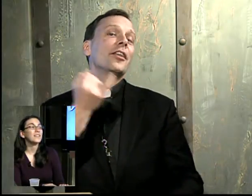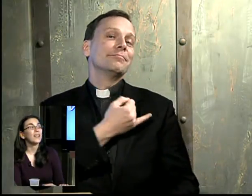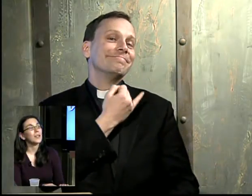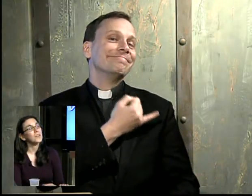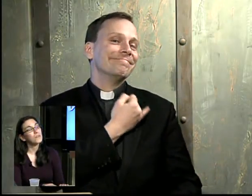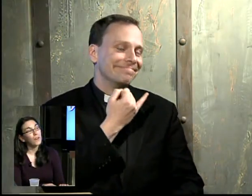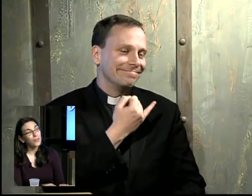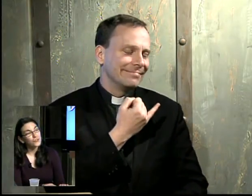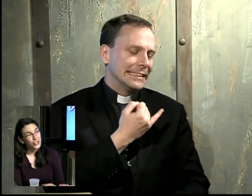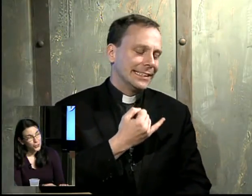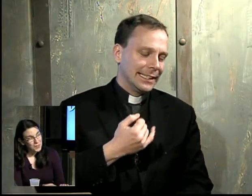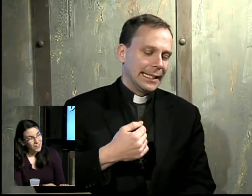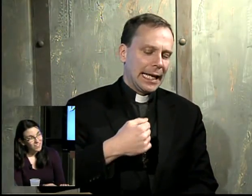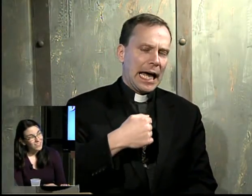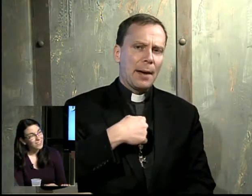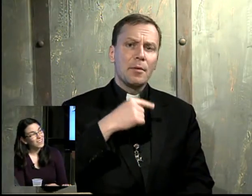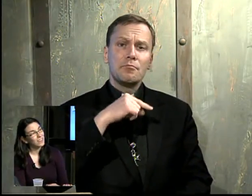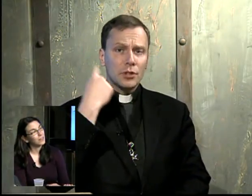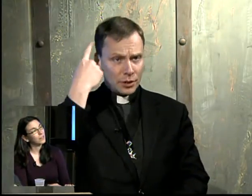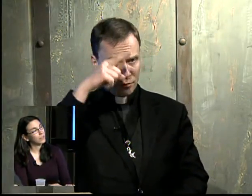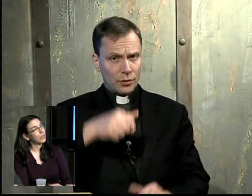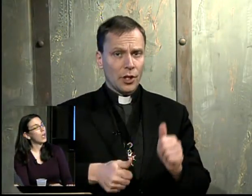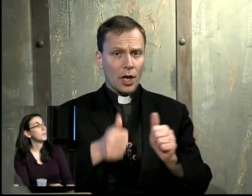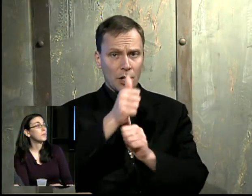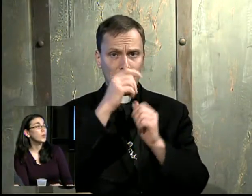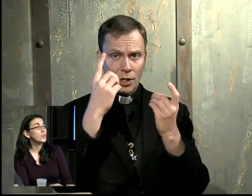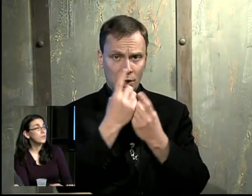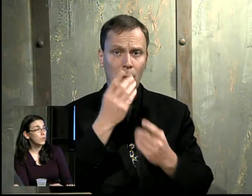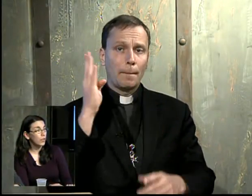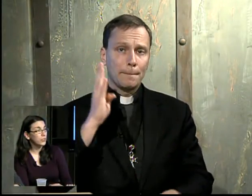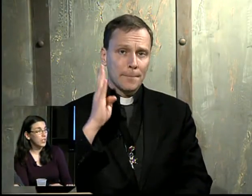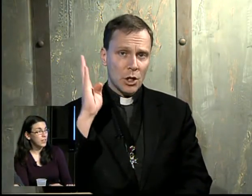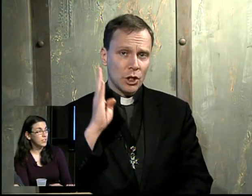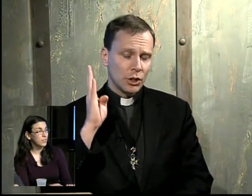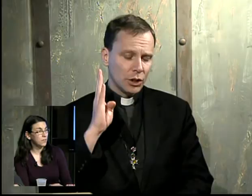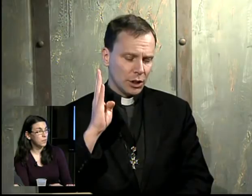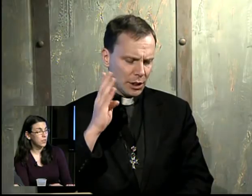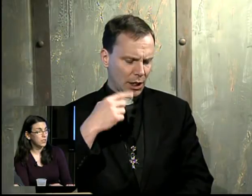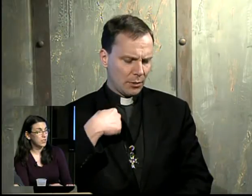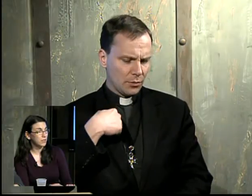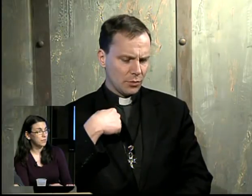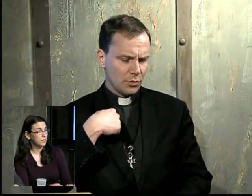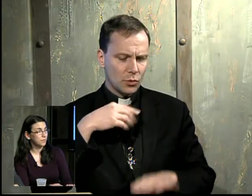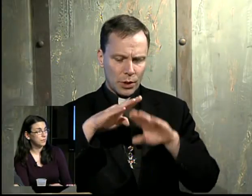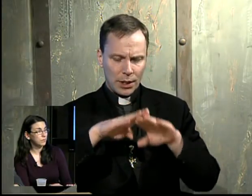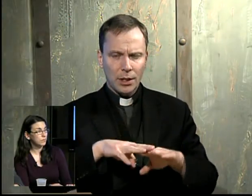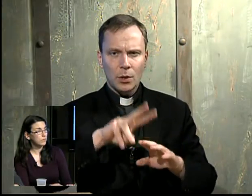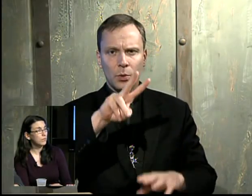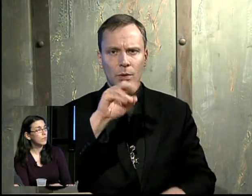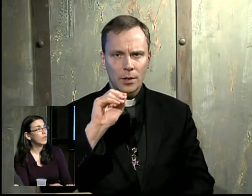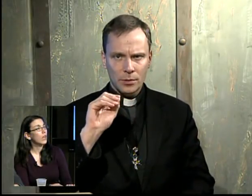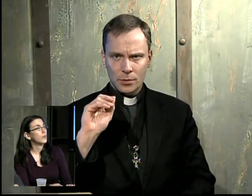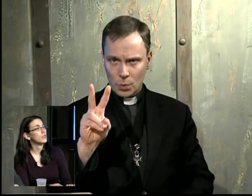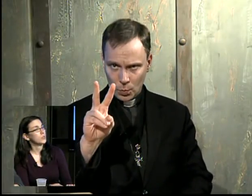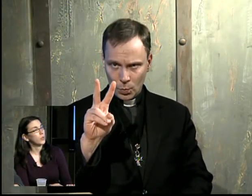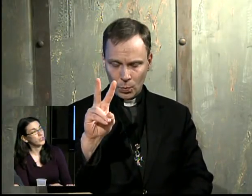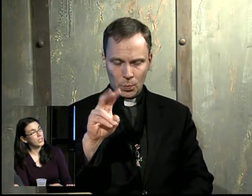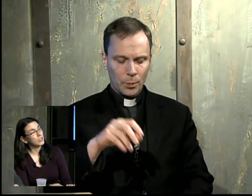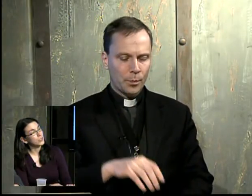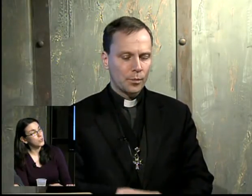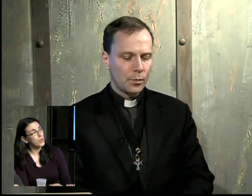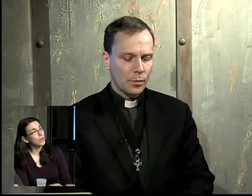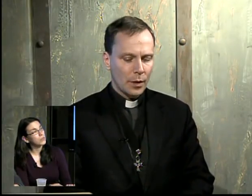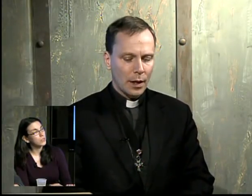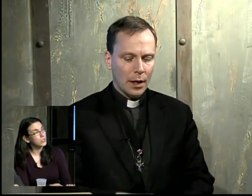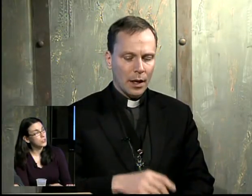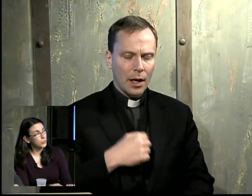and my sign name is Father Jeremy. I'm a priest for the Archdiocese of Boston. I was ordained